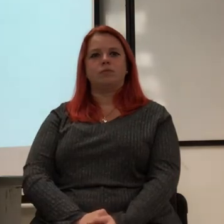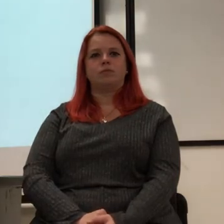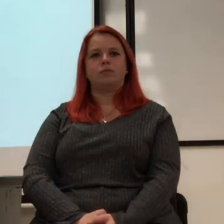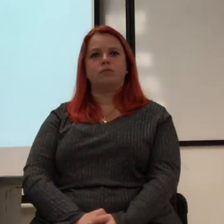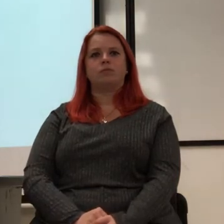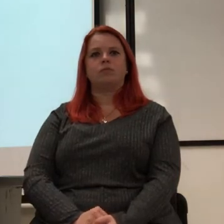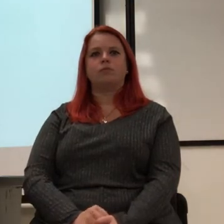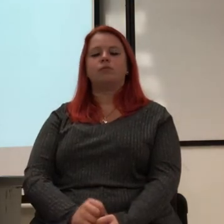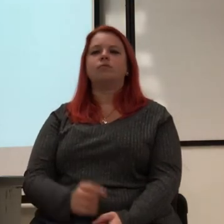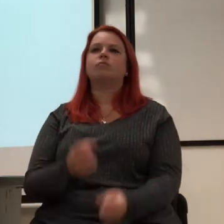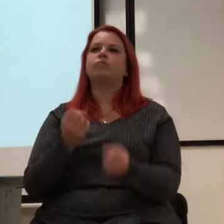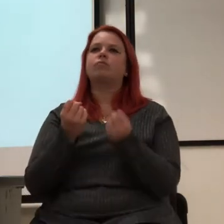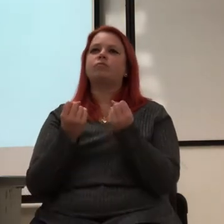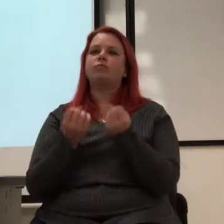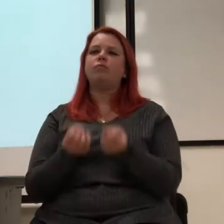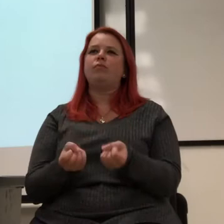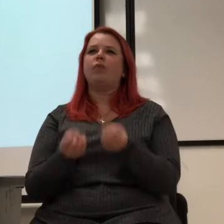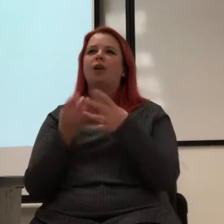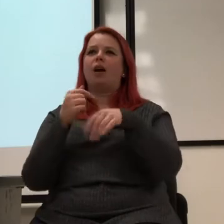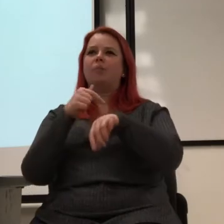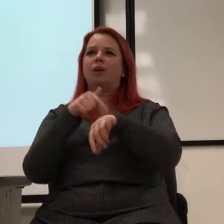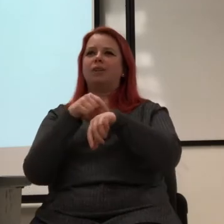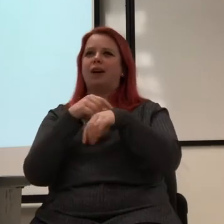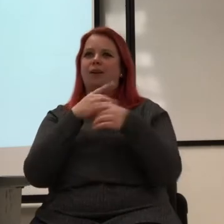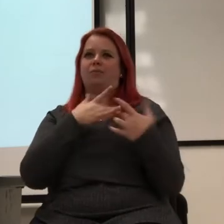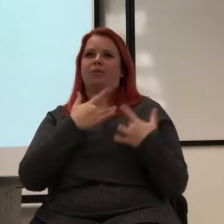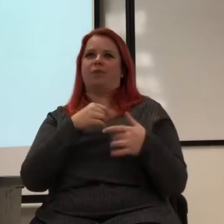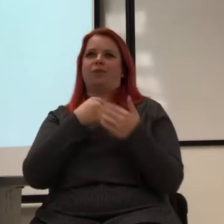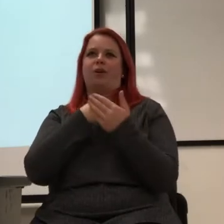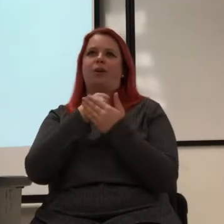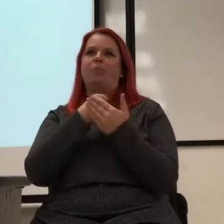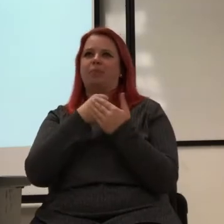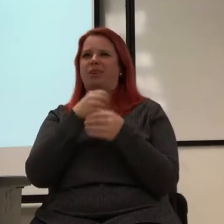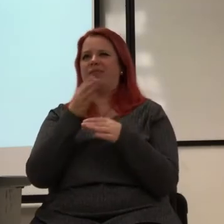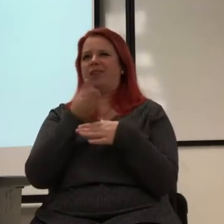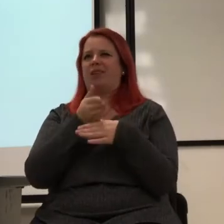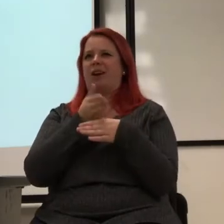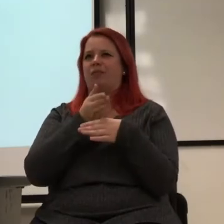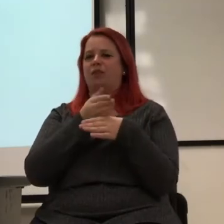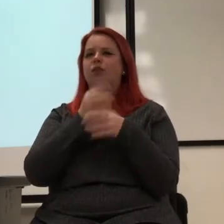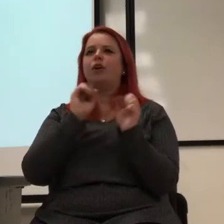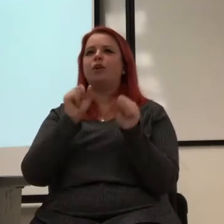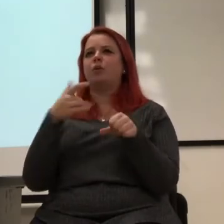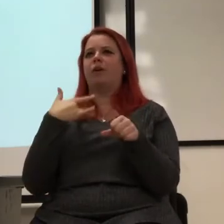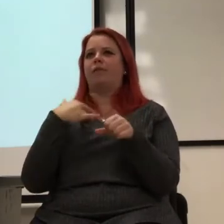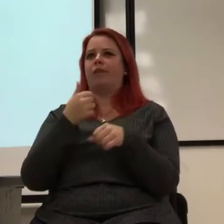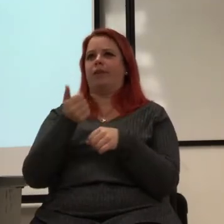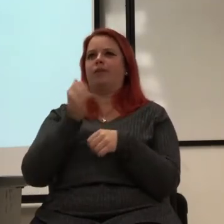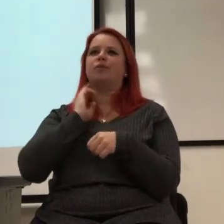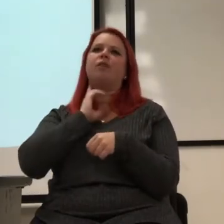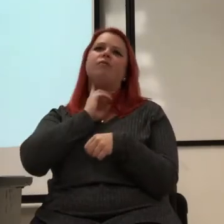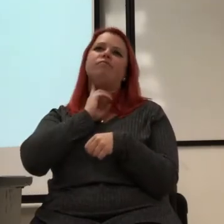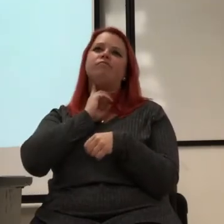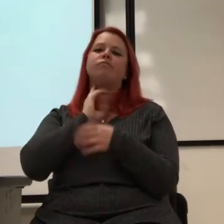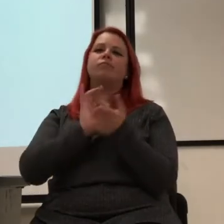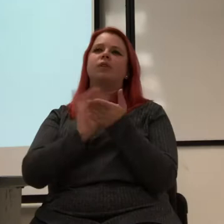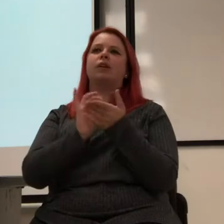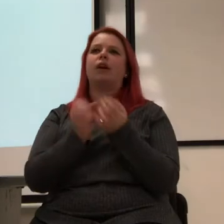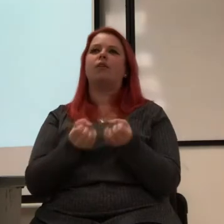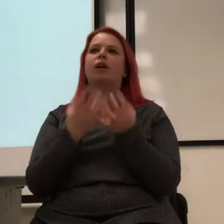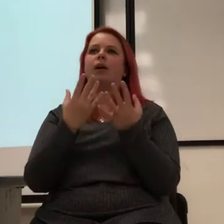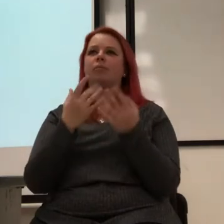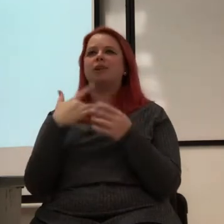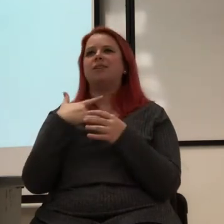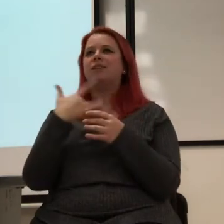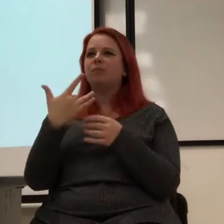So how many times does your heart beat on average? About 75. Now you can take your own pulse rate, right? You know, a younger person is probably closer to 50 or